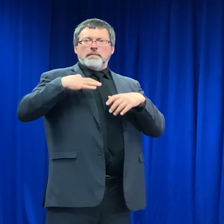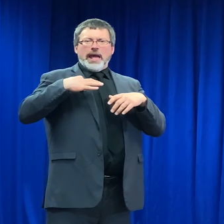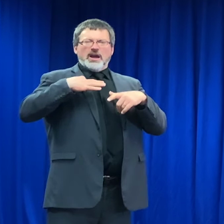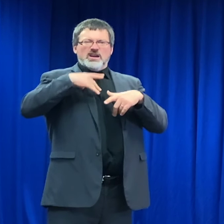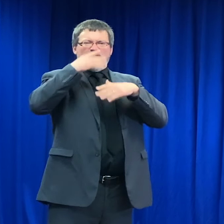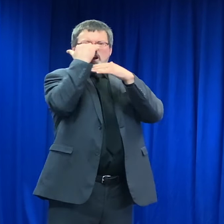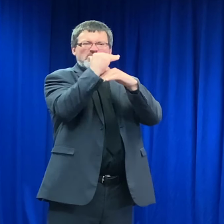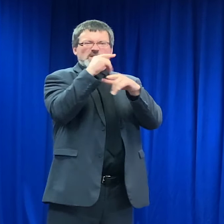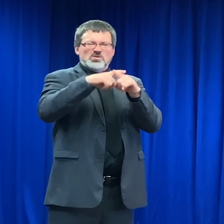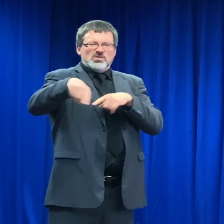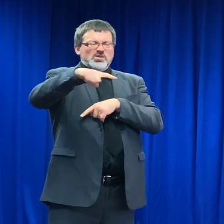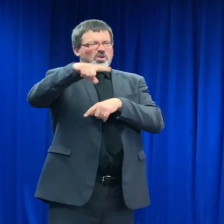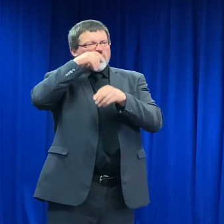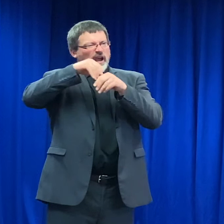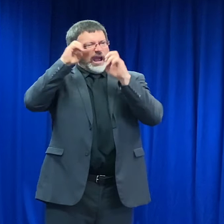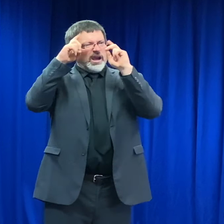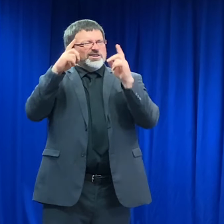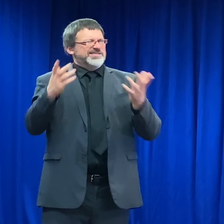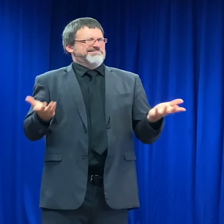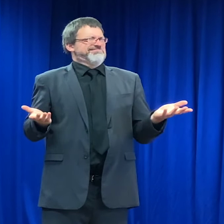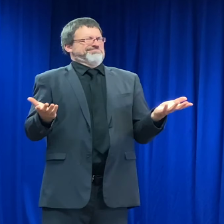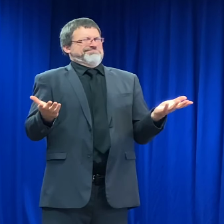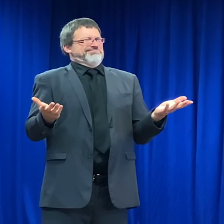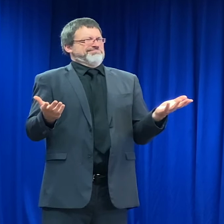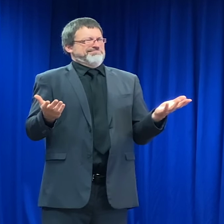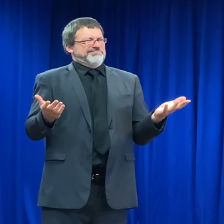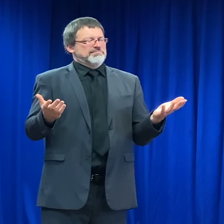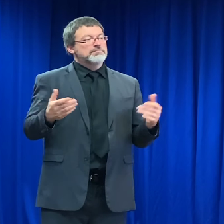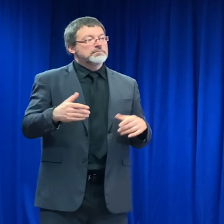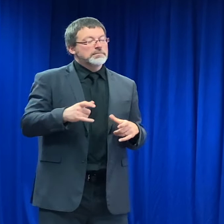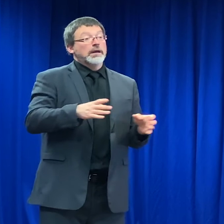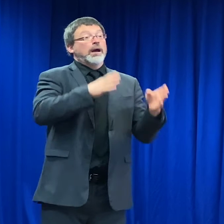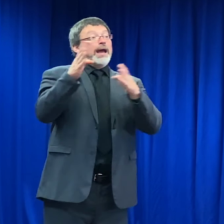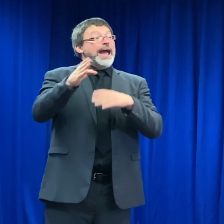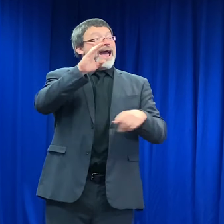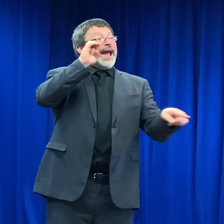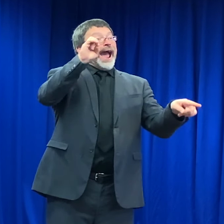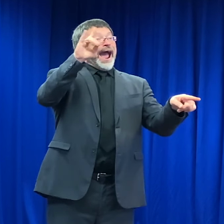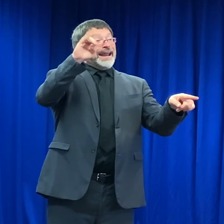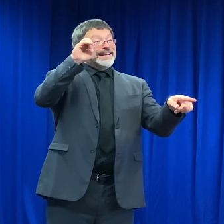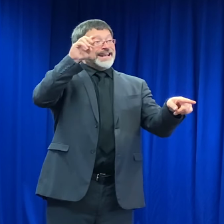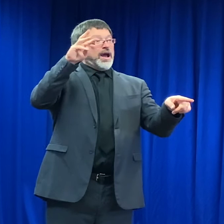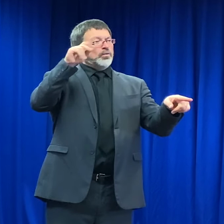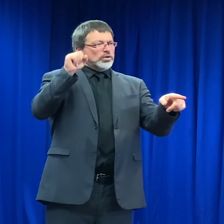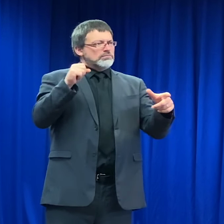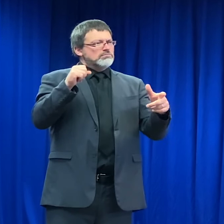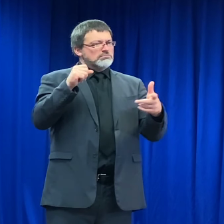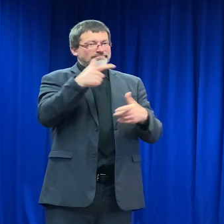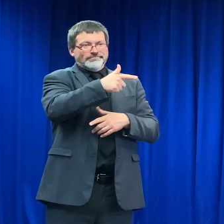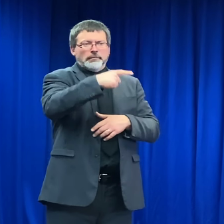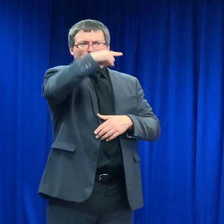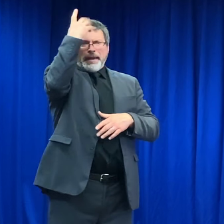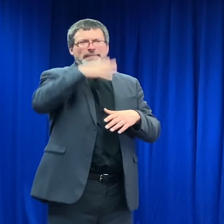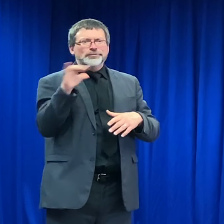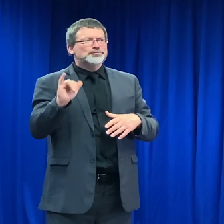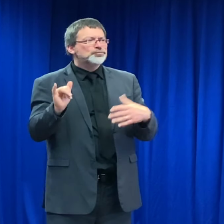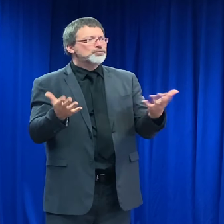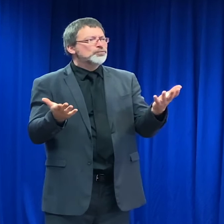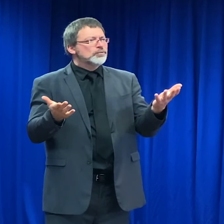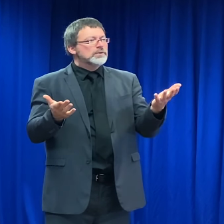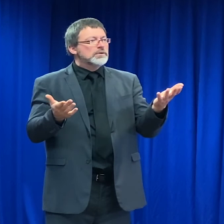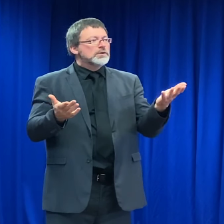times. Eddie Edwards, Eddie's an African-American. He's been nominated for a position. He hasn't even had the